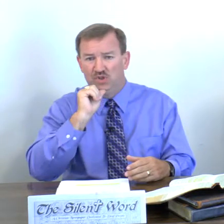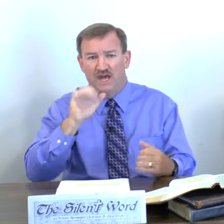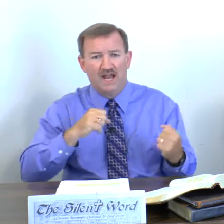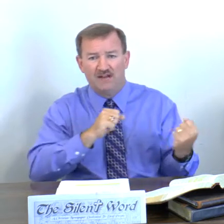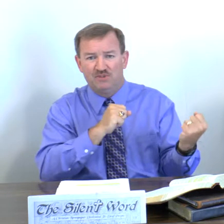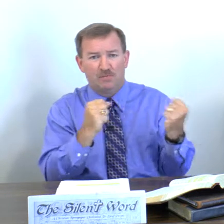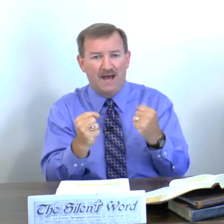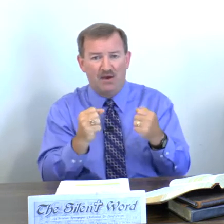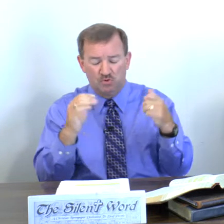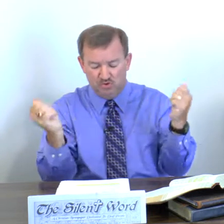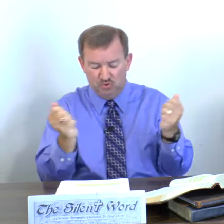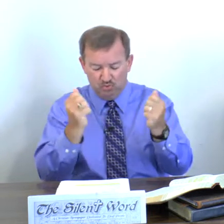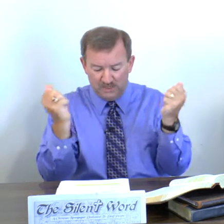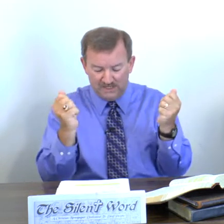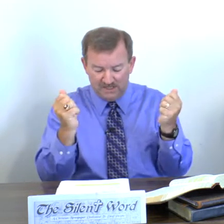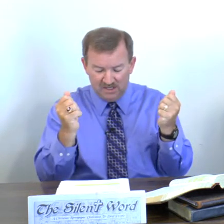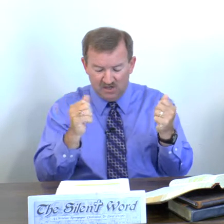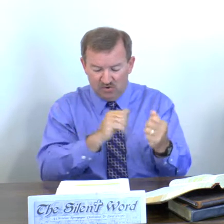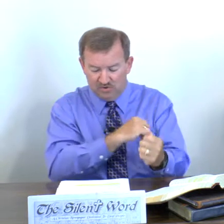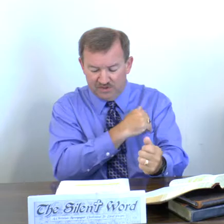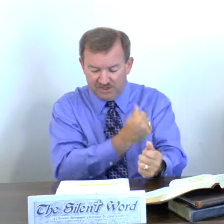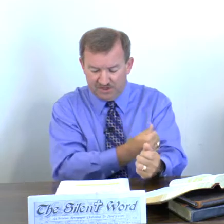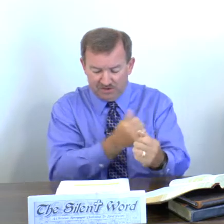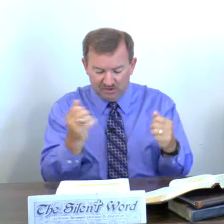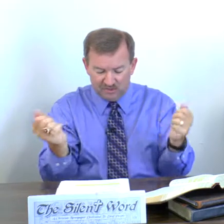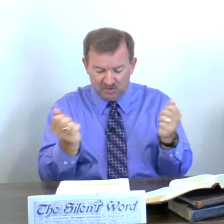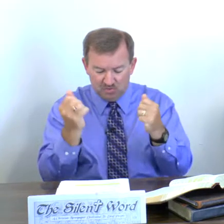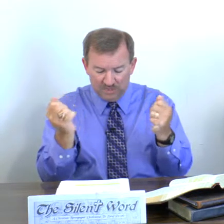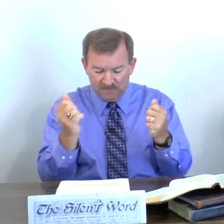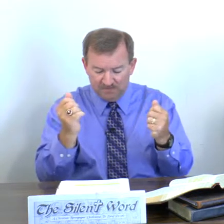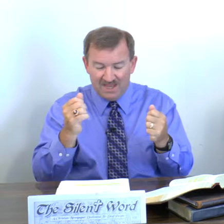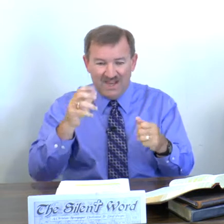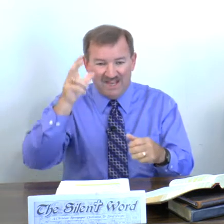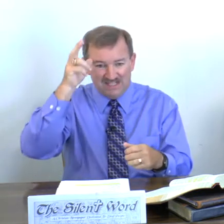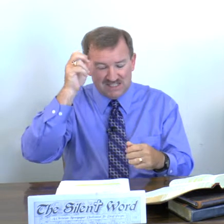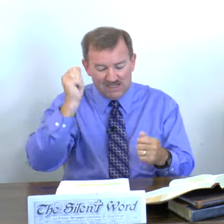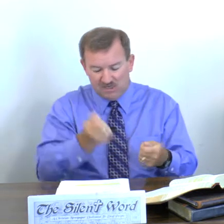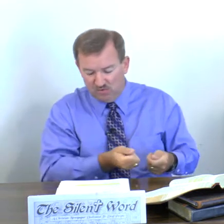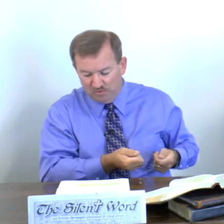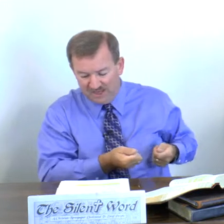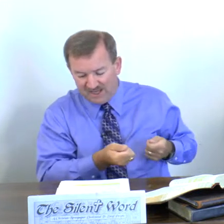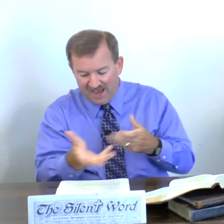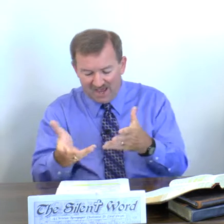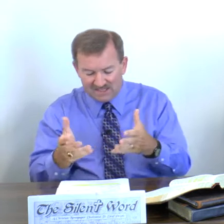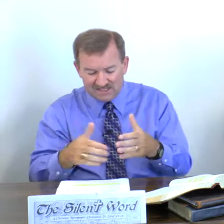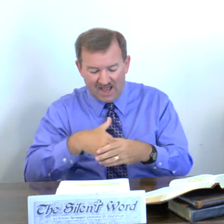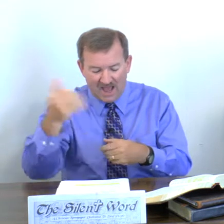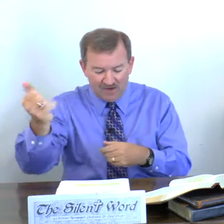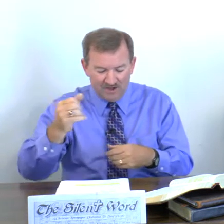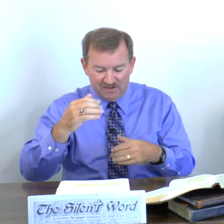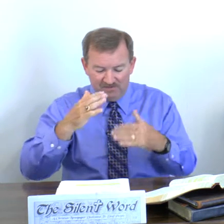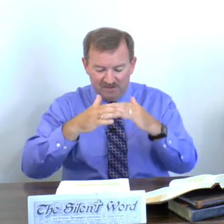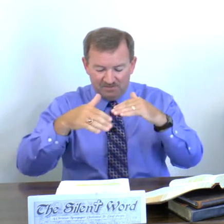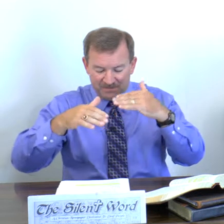not have the power to win or the authority to win, and Satan will be cast out